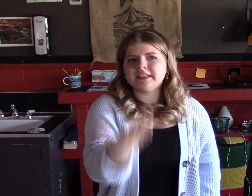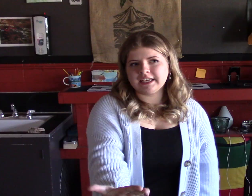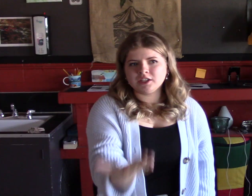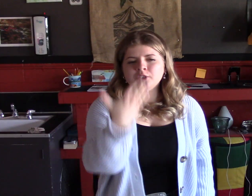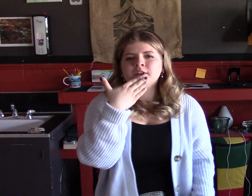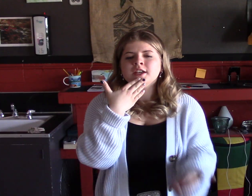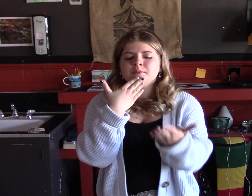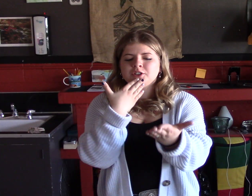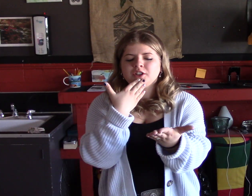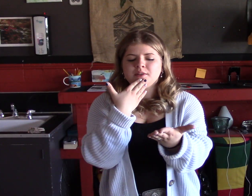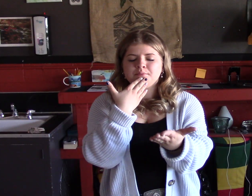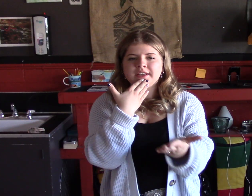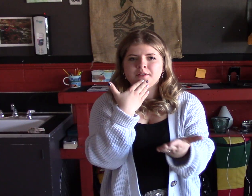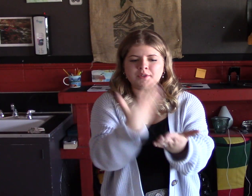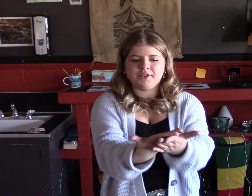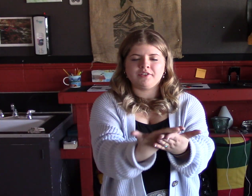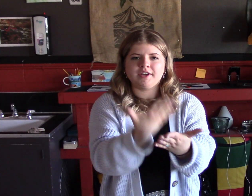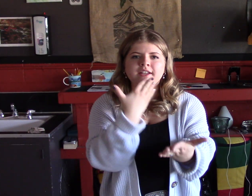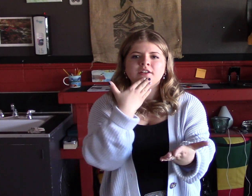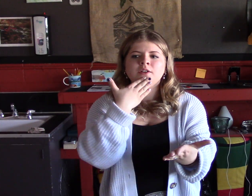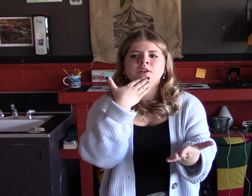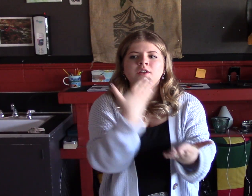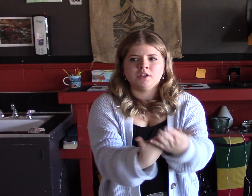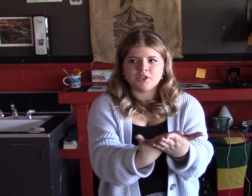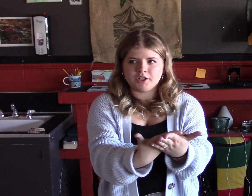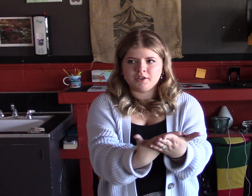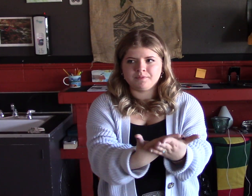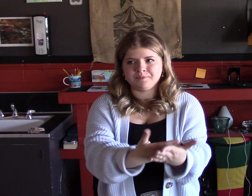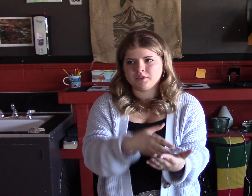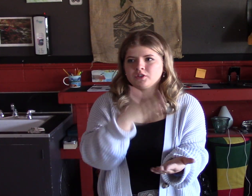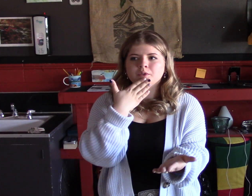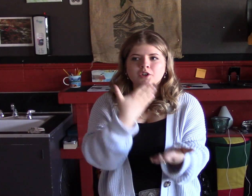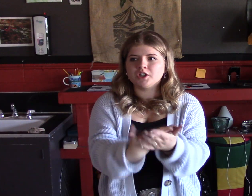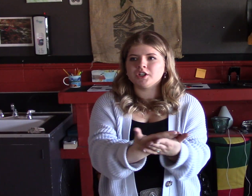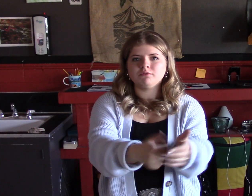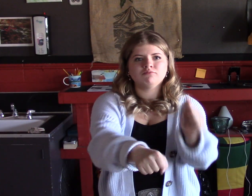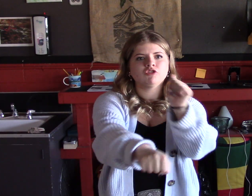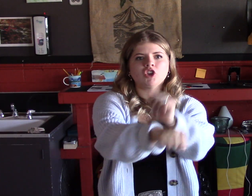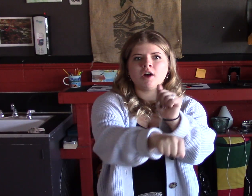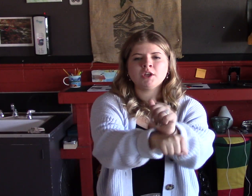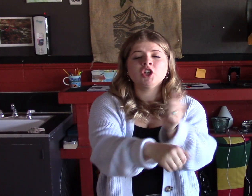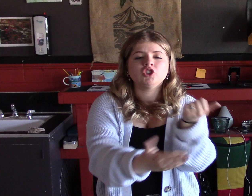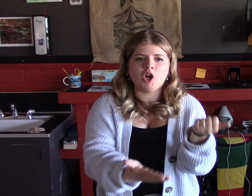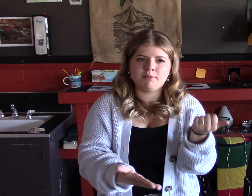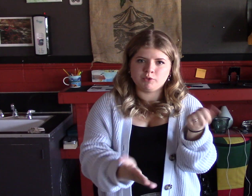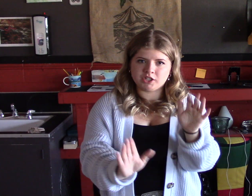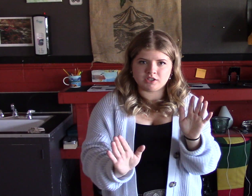thank you, but you're going to meet it with your other hand. Good. So good job. Job and work are the same